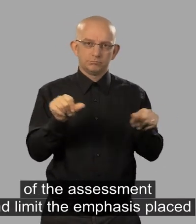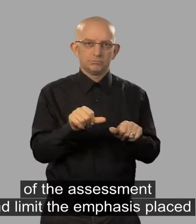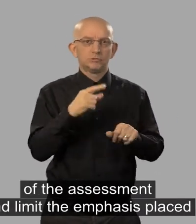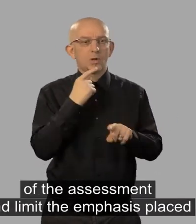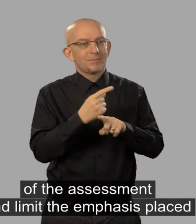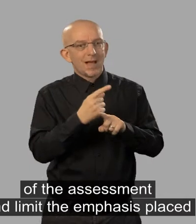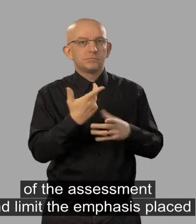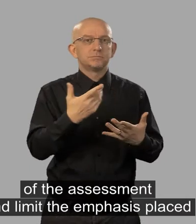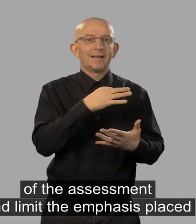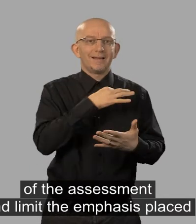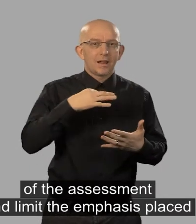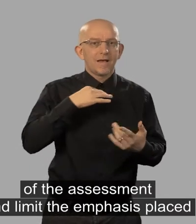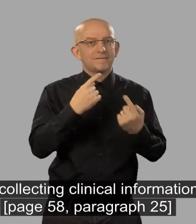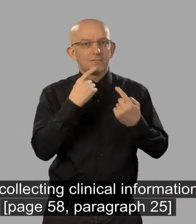collecting clinical information.